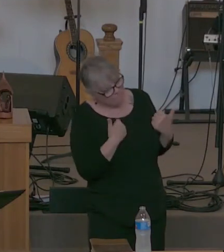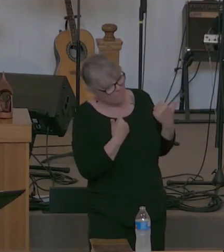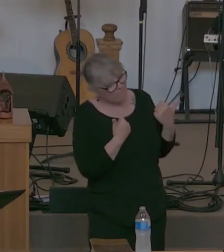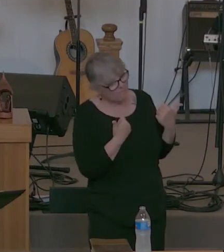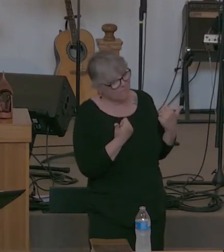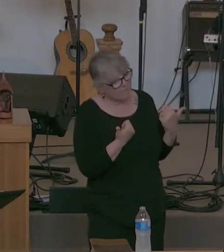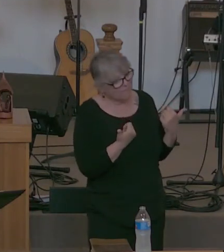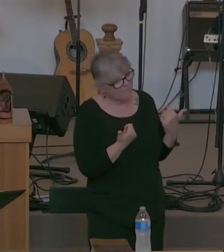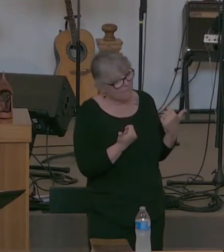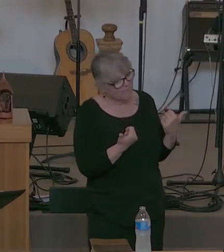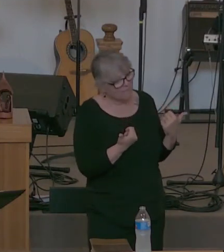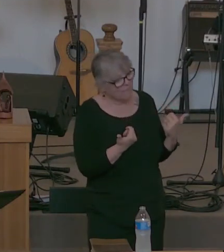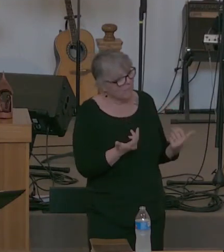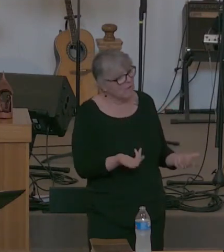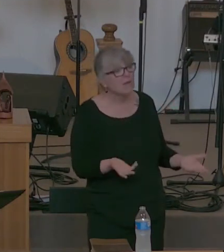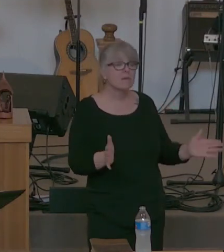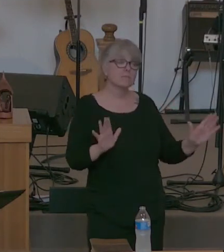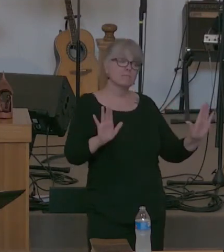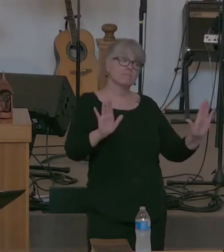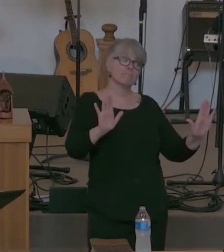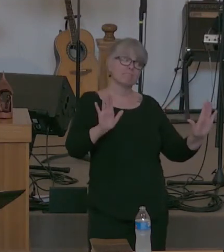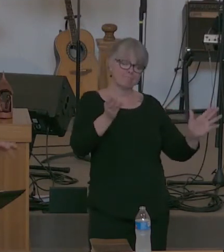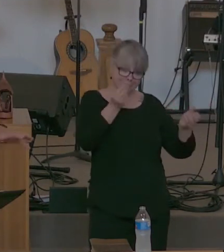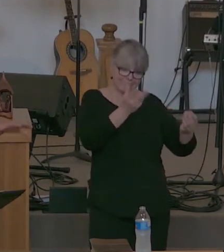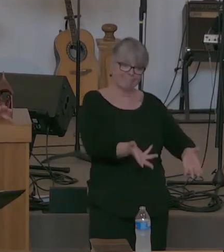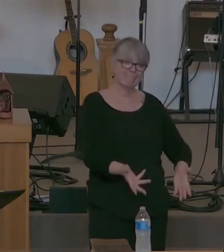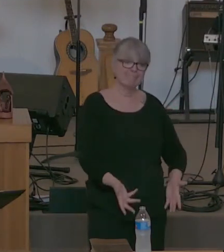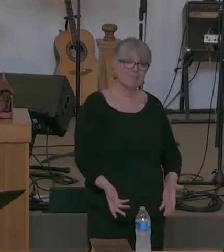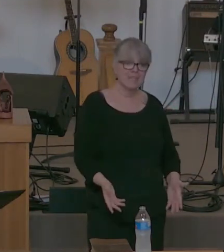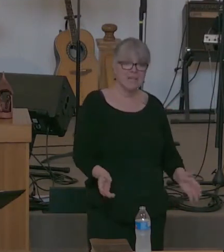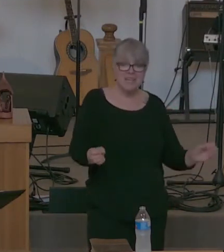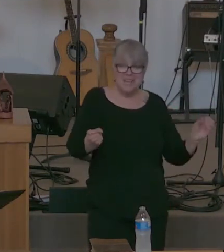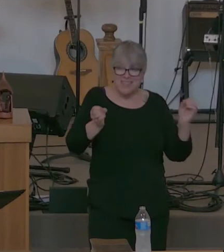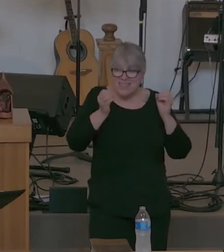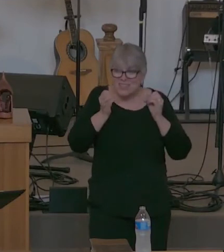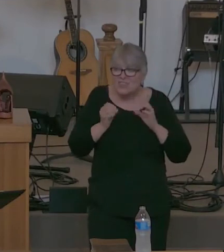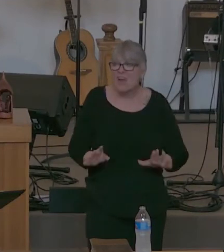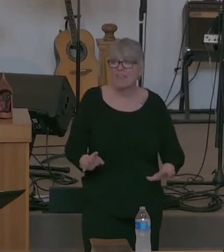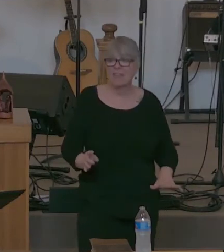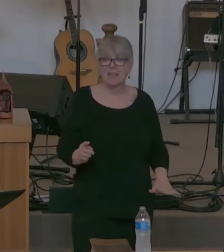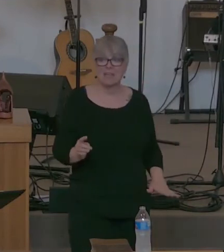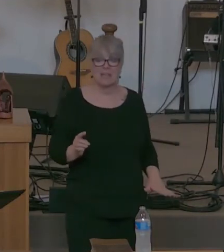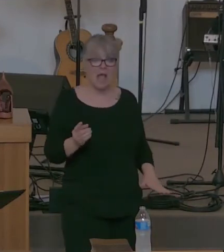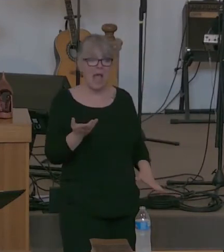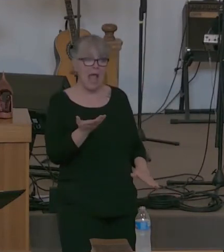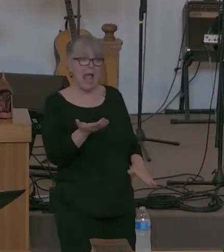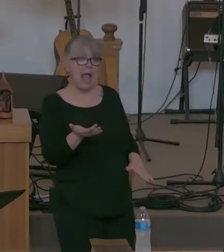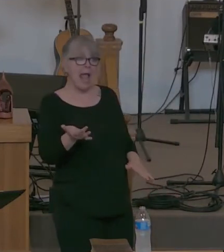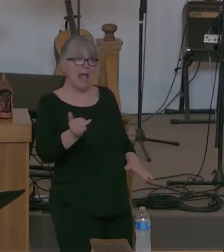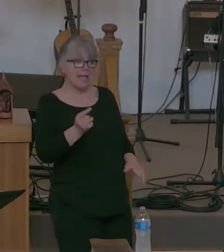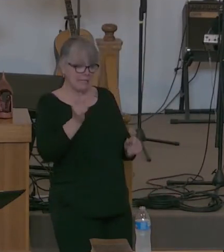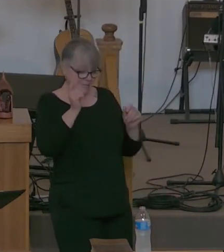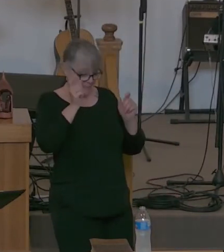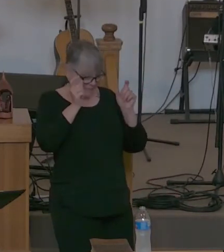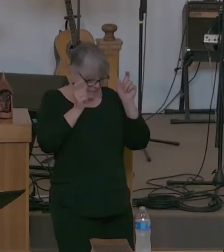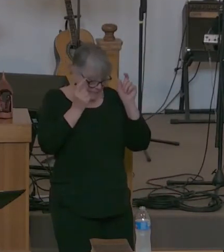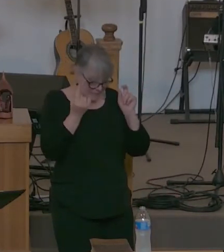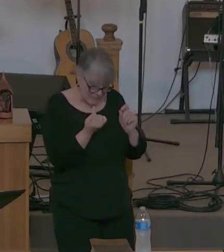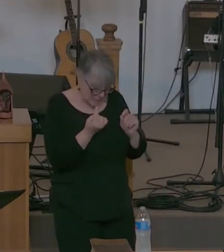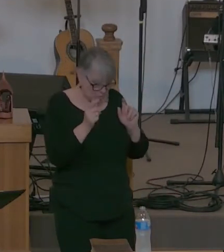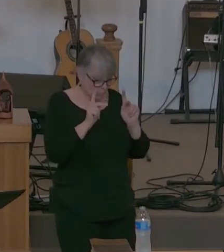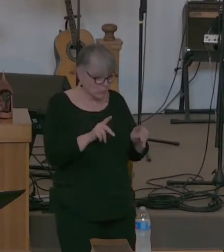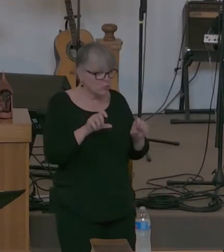And there's nothing any, can I just tell you one thing? There's nothing any one of us can do for somebody else.